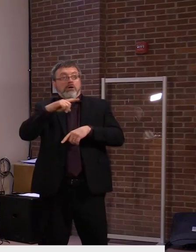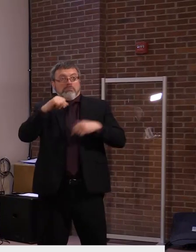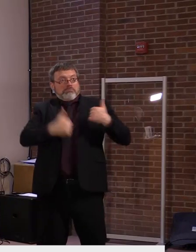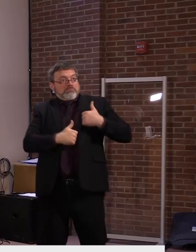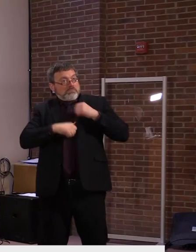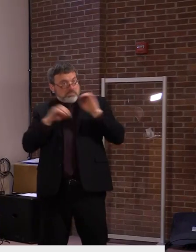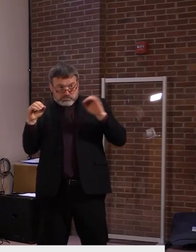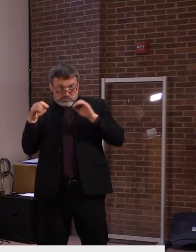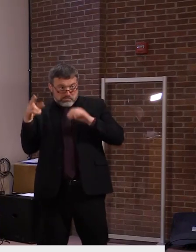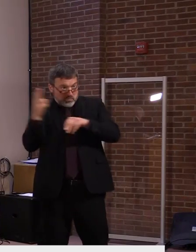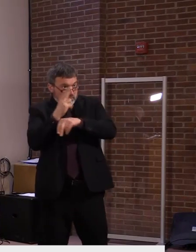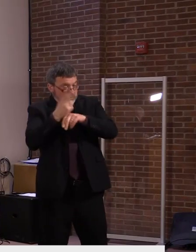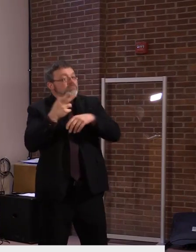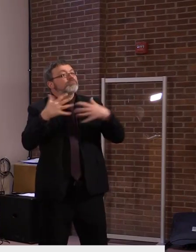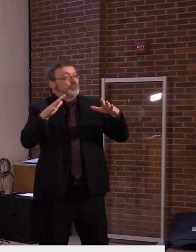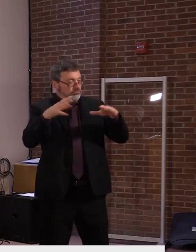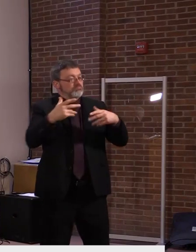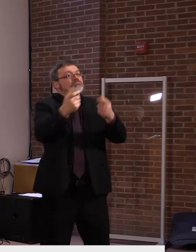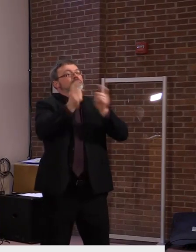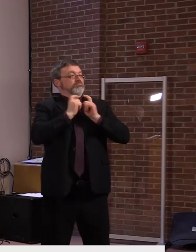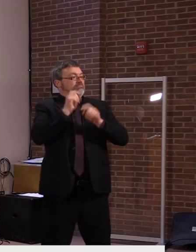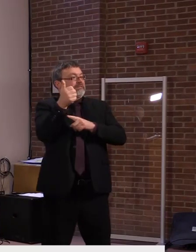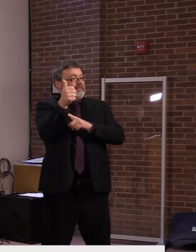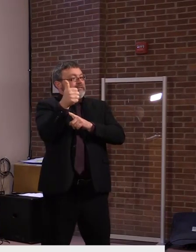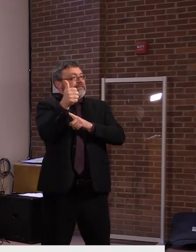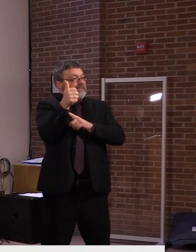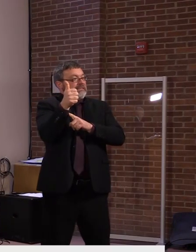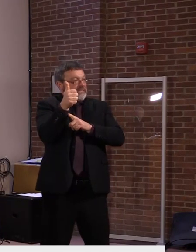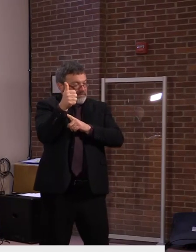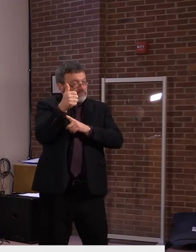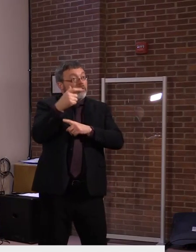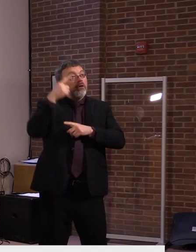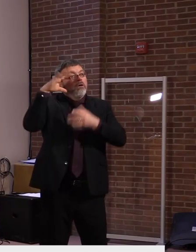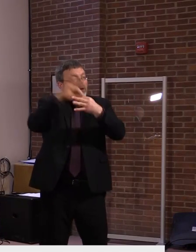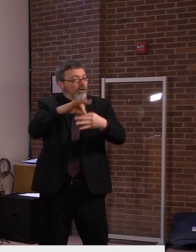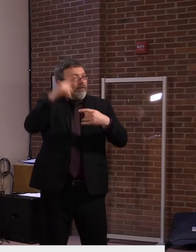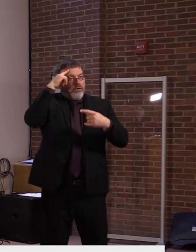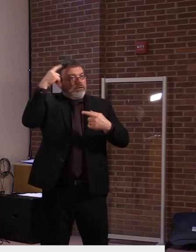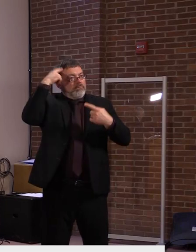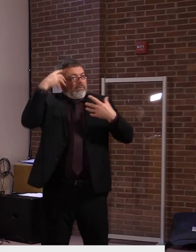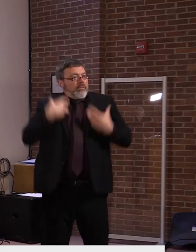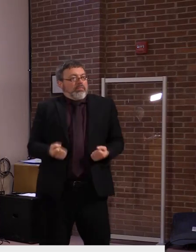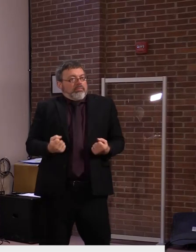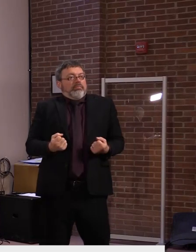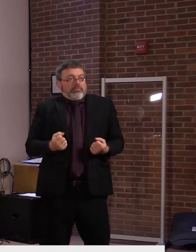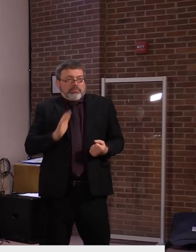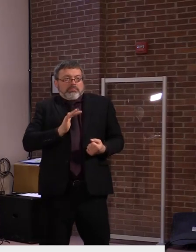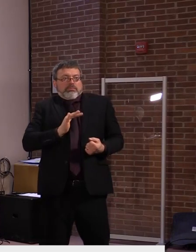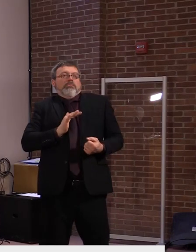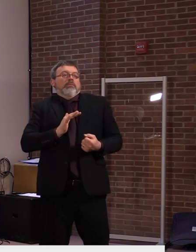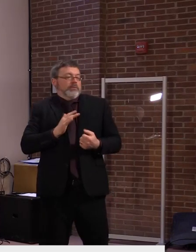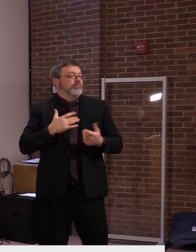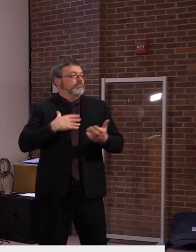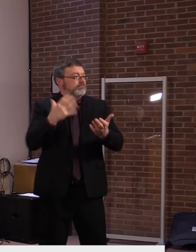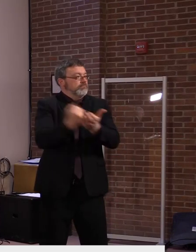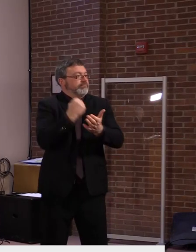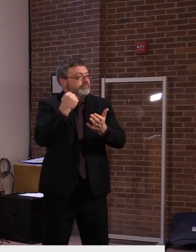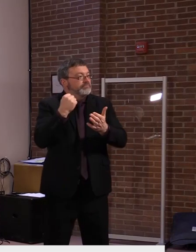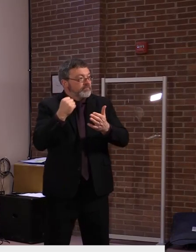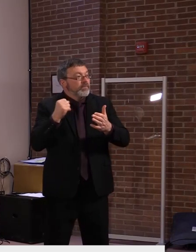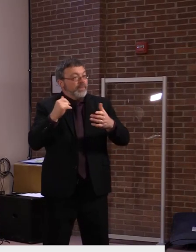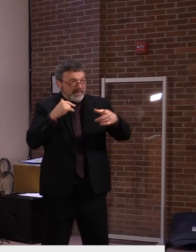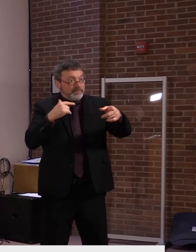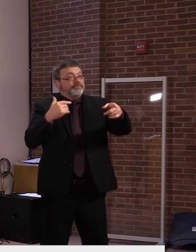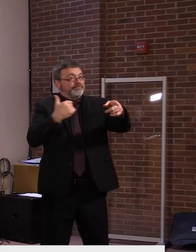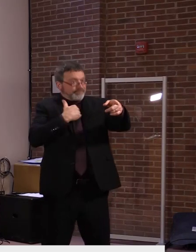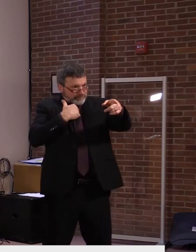been available to serve civilians as capacity at the VA Center allows. As I mentioned last week,